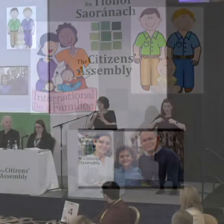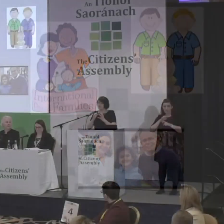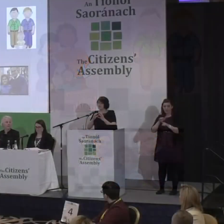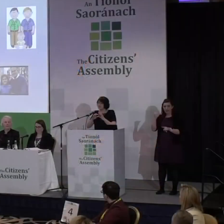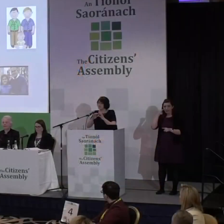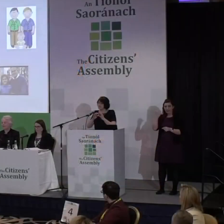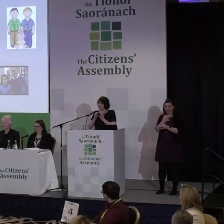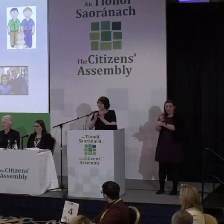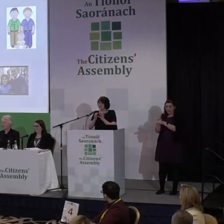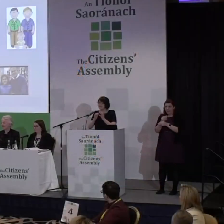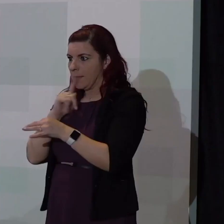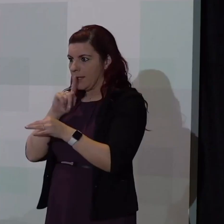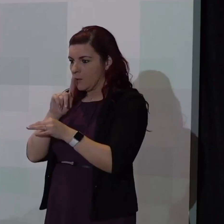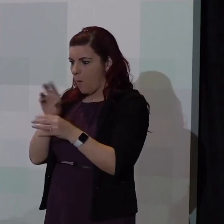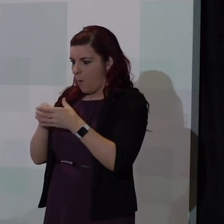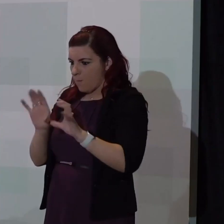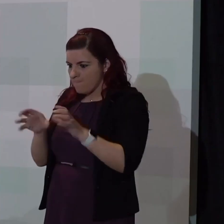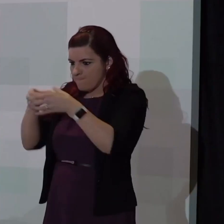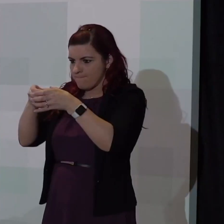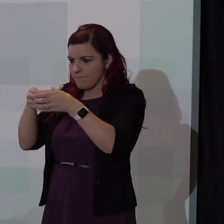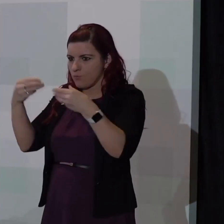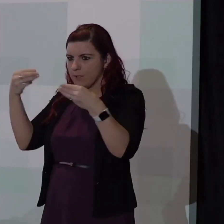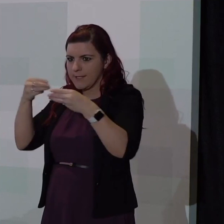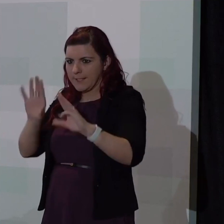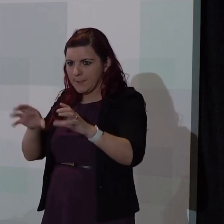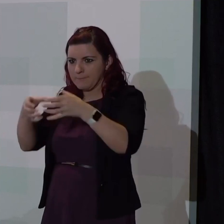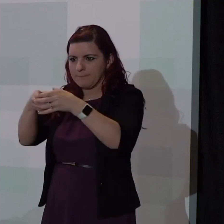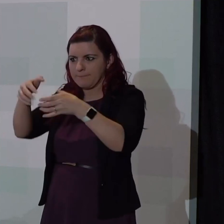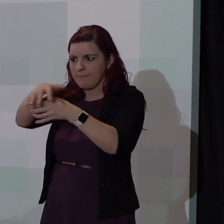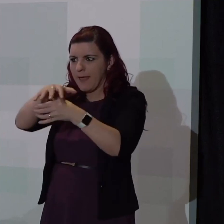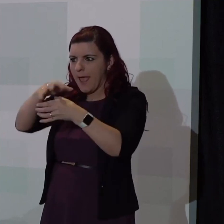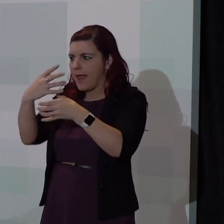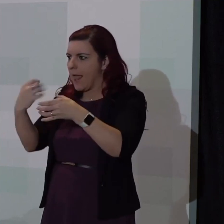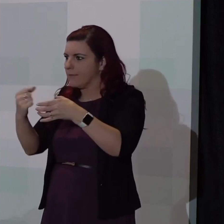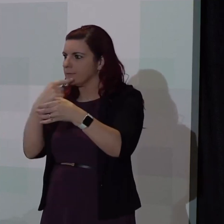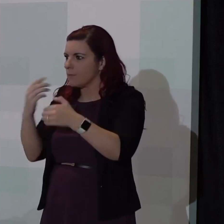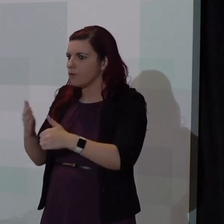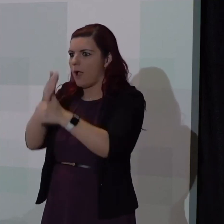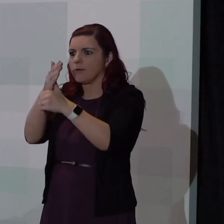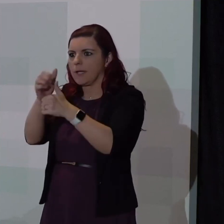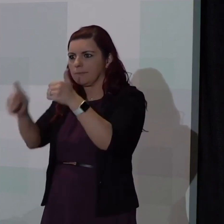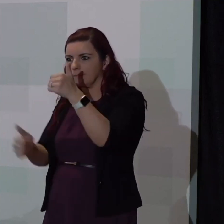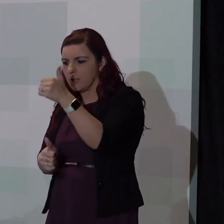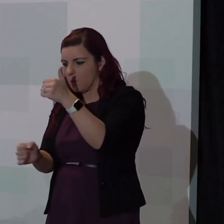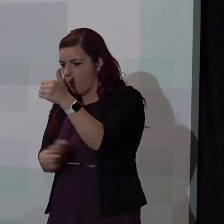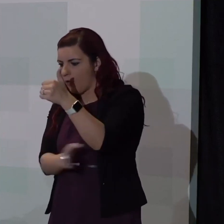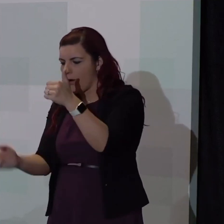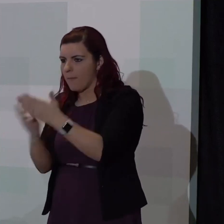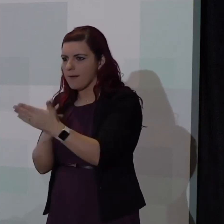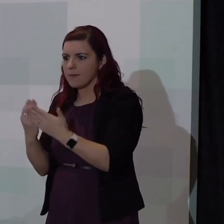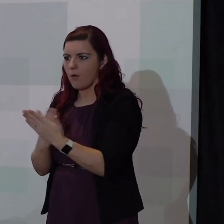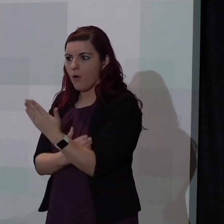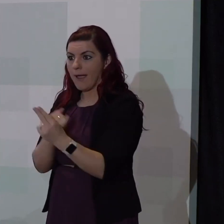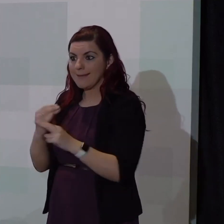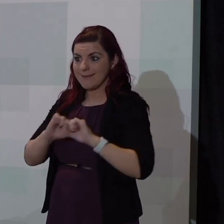family unit is kind of sealed, as protected, as having a certain priority within society and within